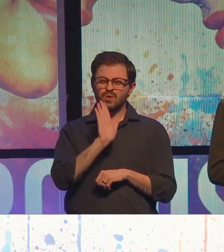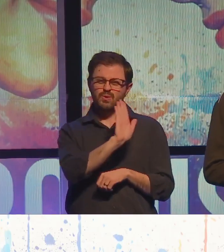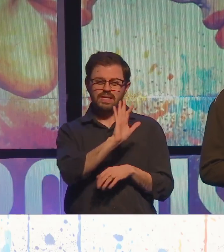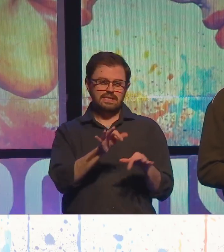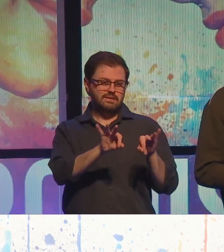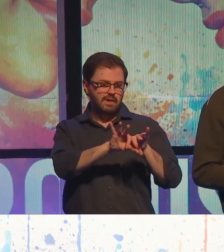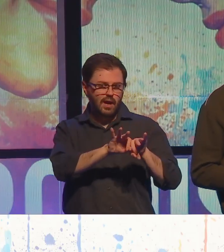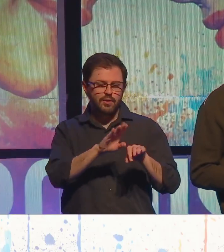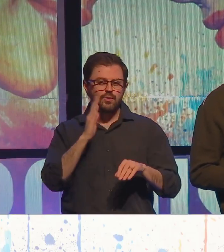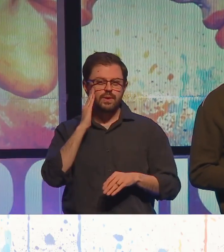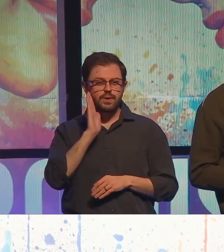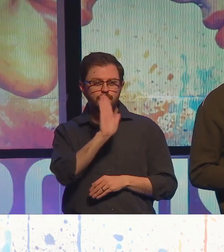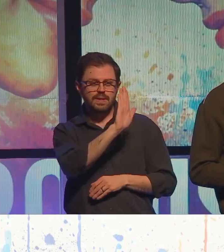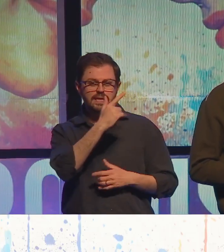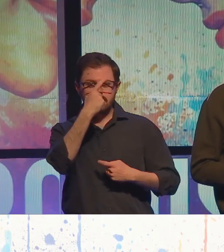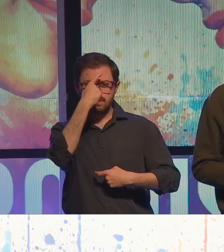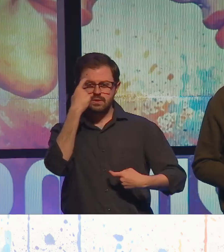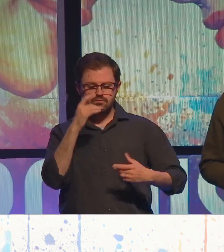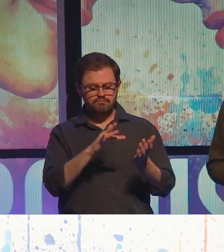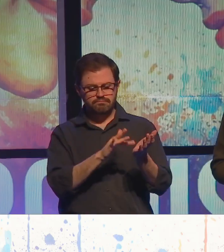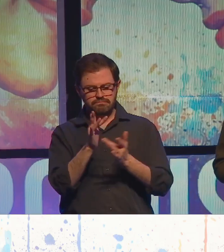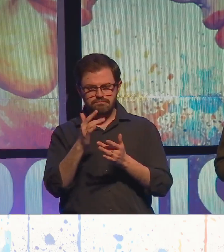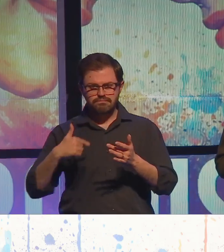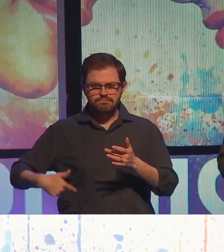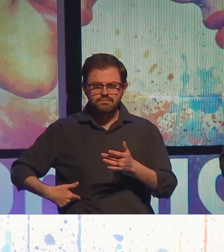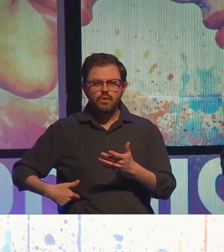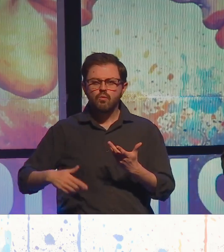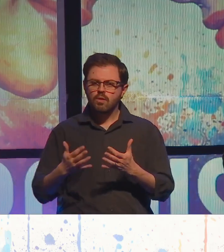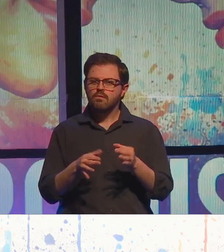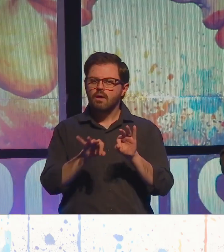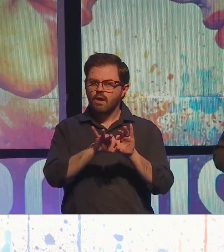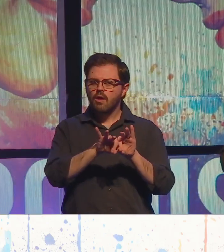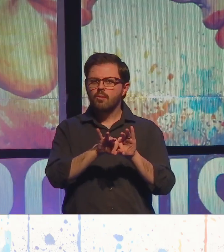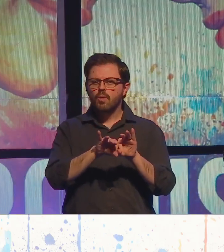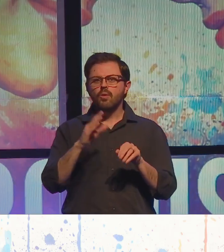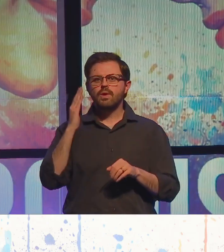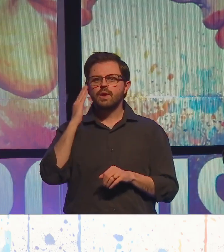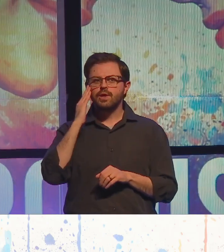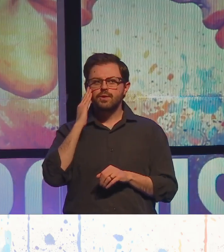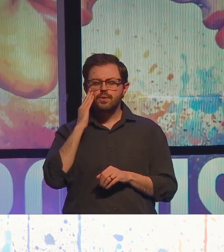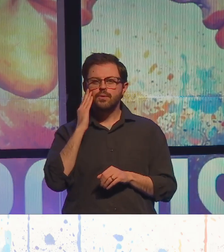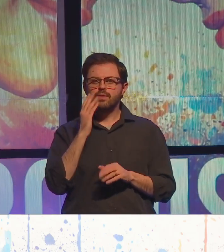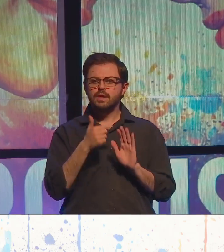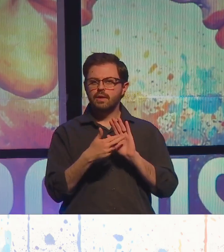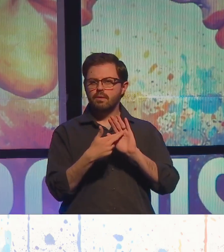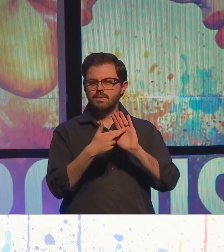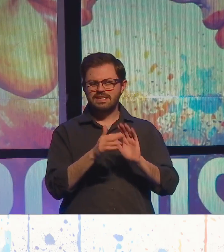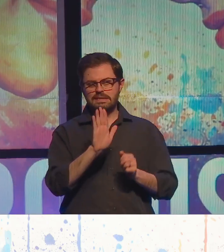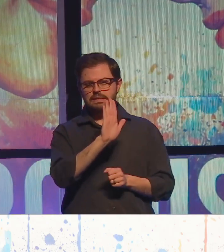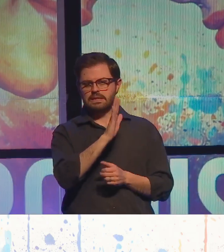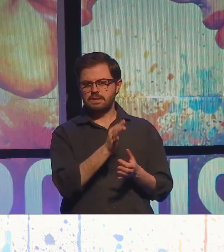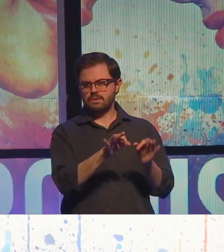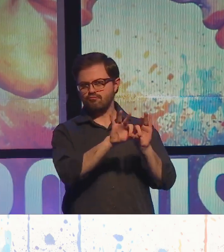of his wounds. He knew that his wounds were a part of his worth.